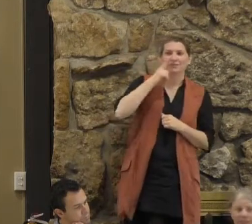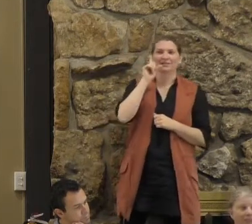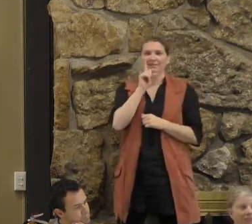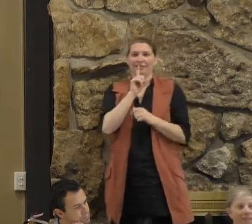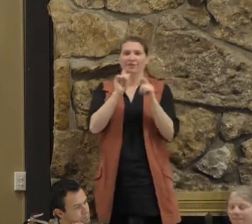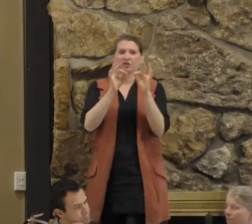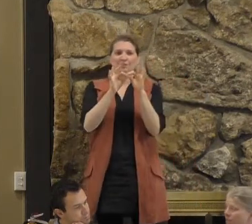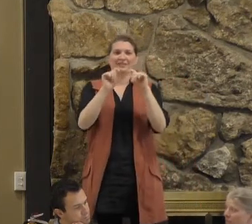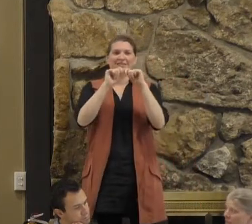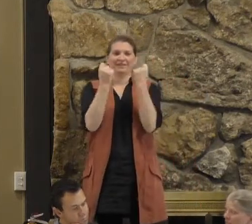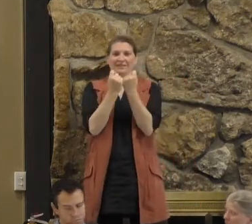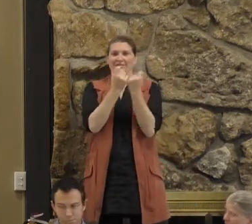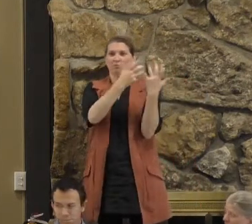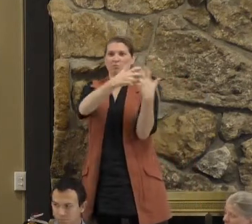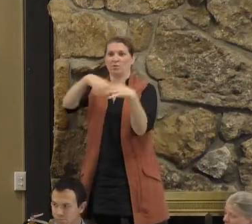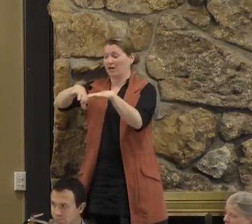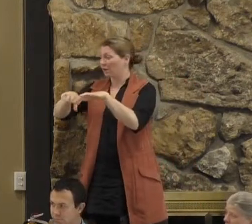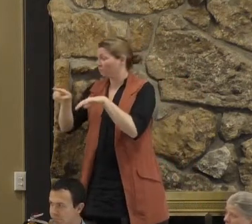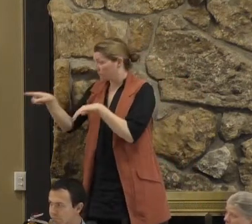are?